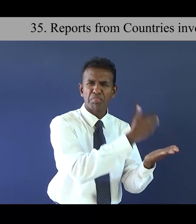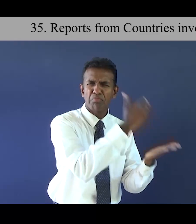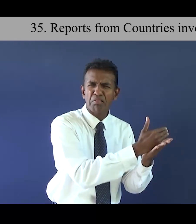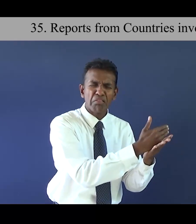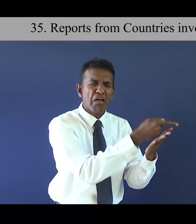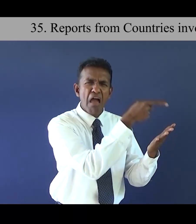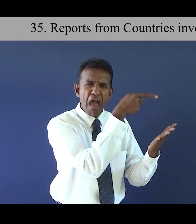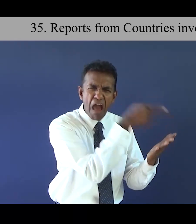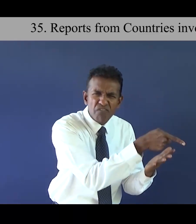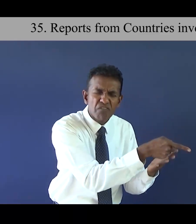people's rights.